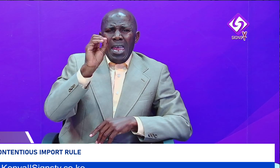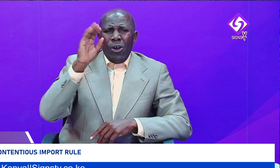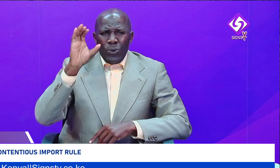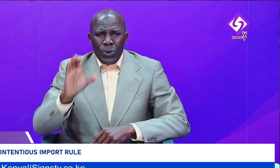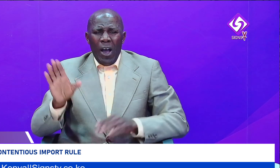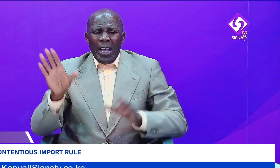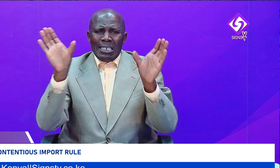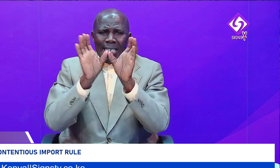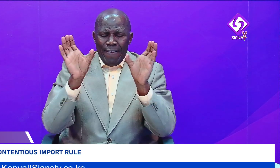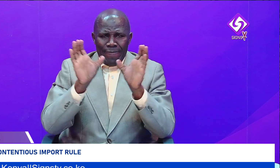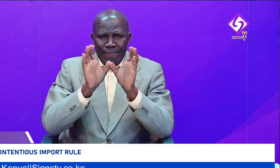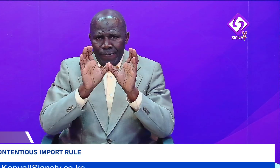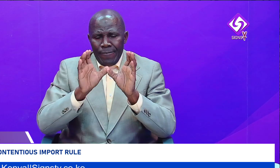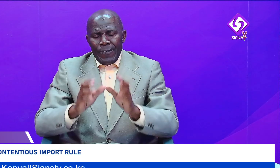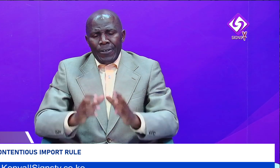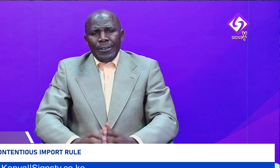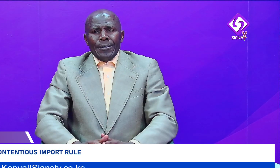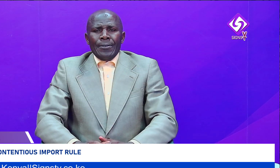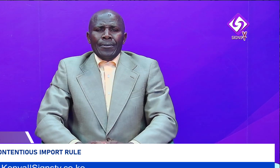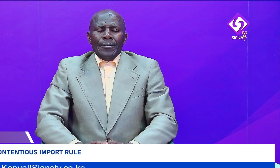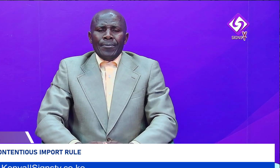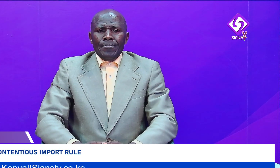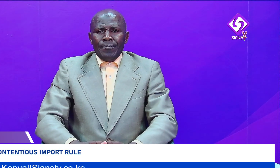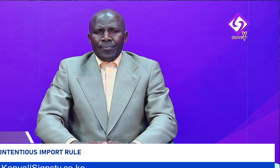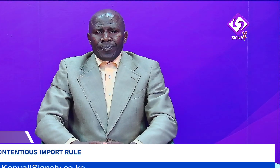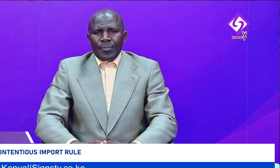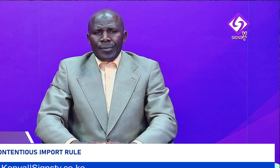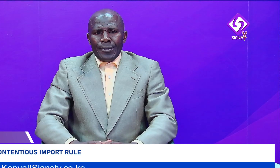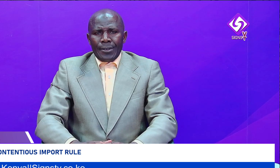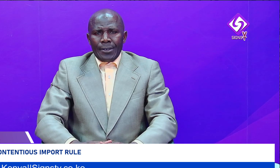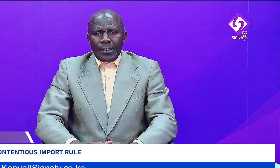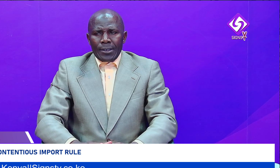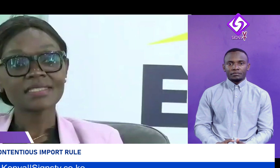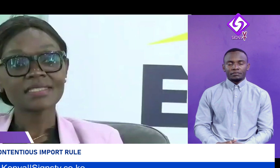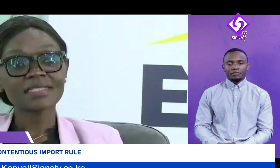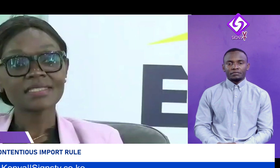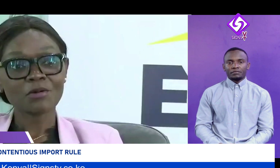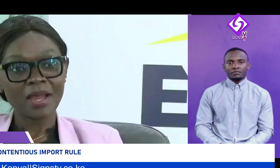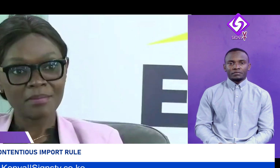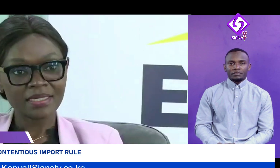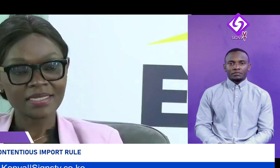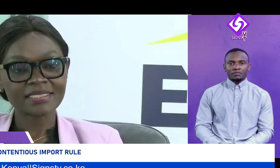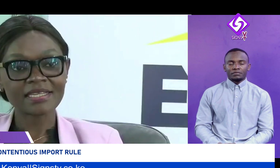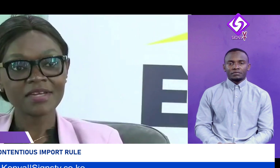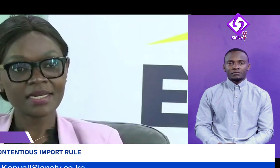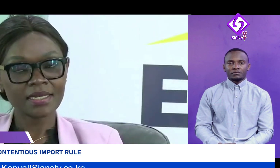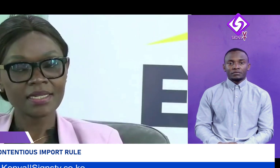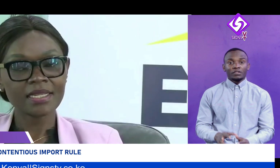or a pre-export verification of conformity certificate. This requirement is definitely